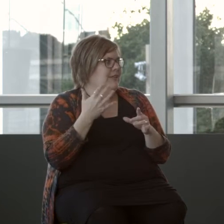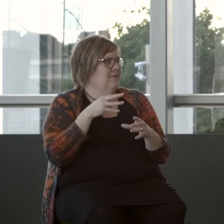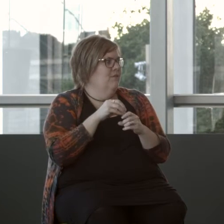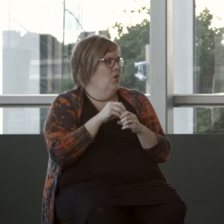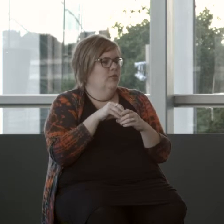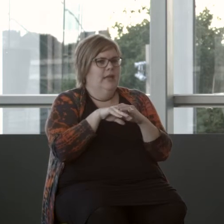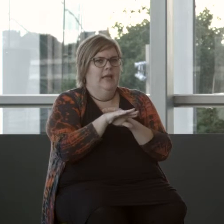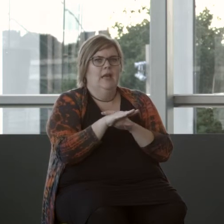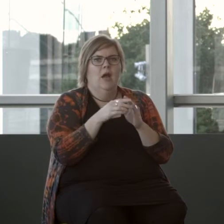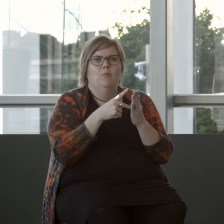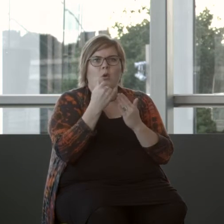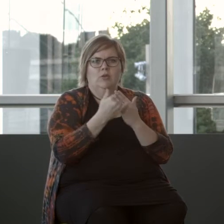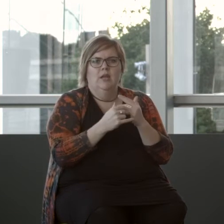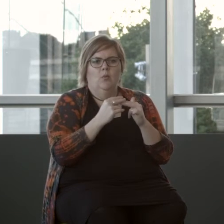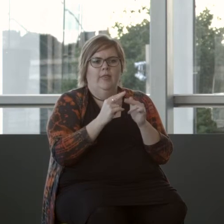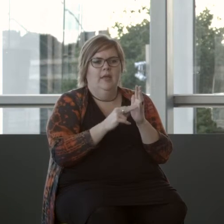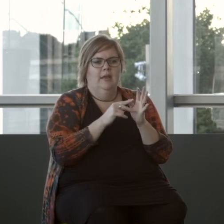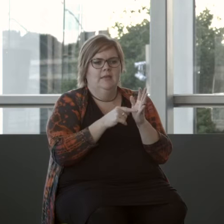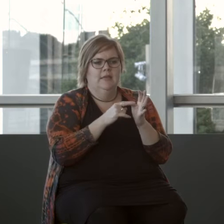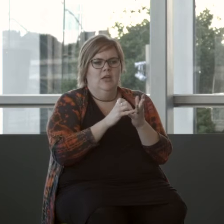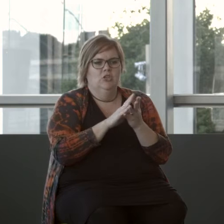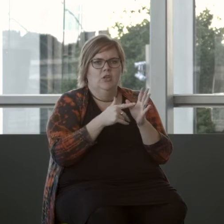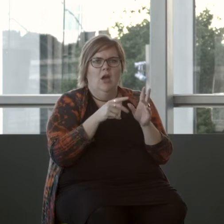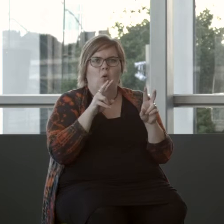called Resonance, curated by Natasha Lewis Honeymoon, that